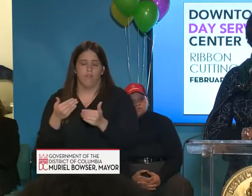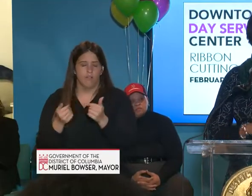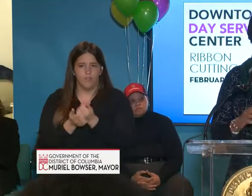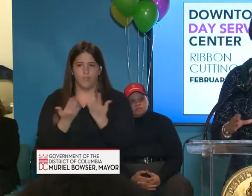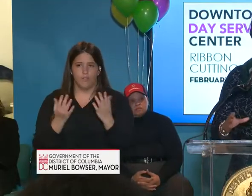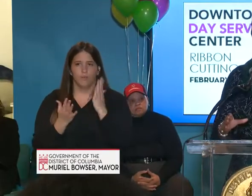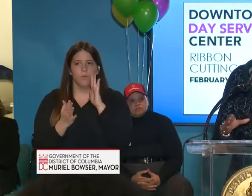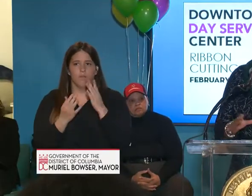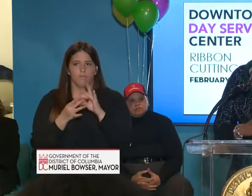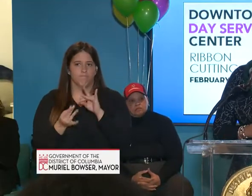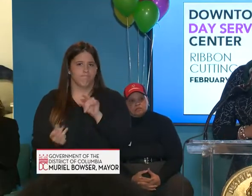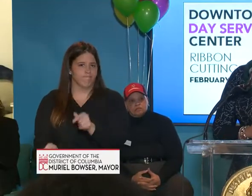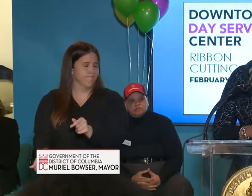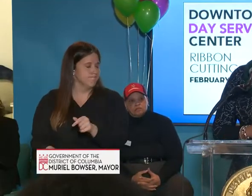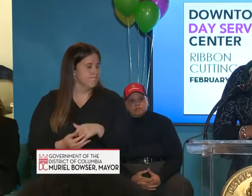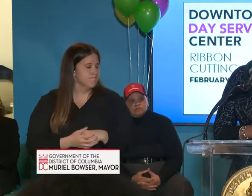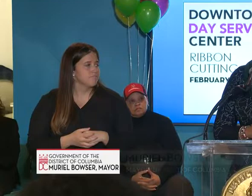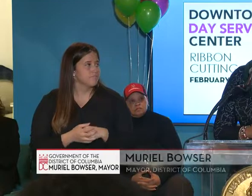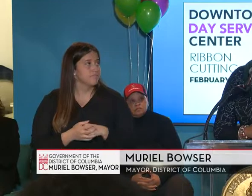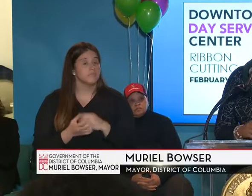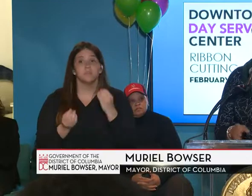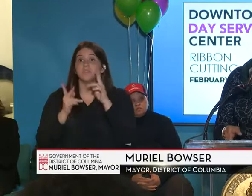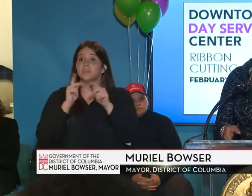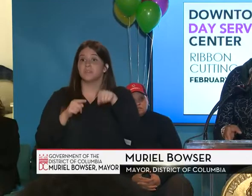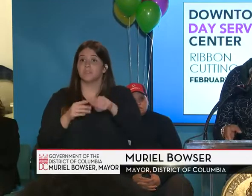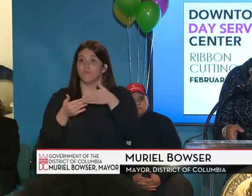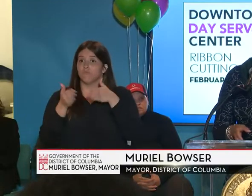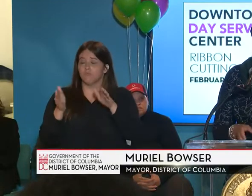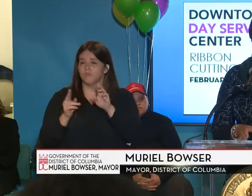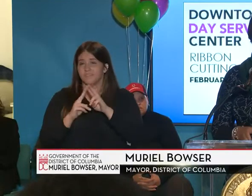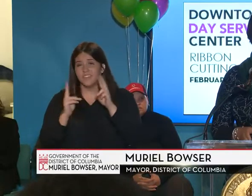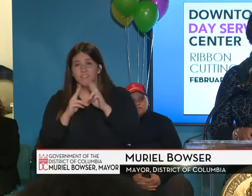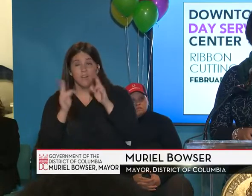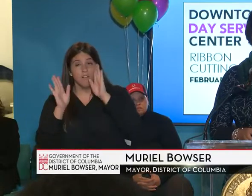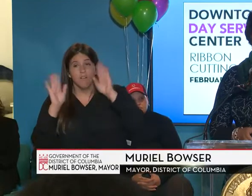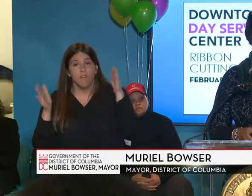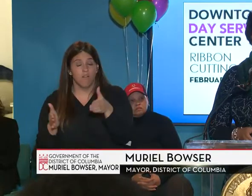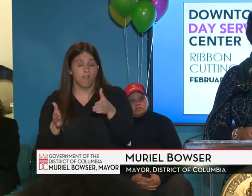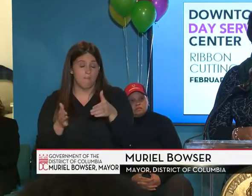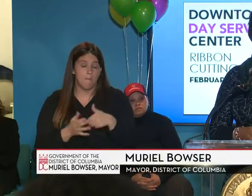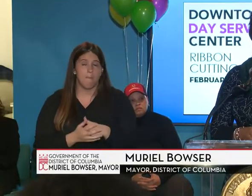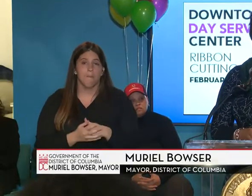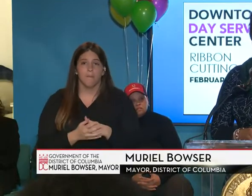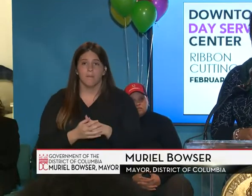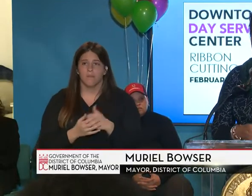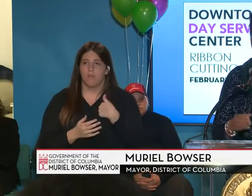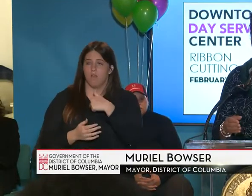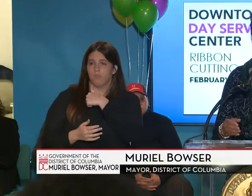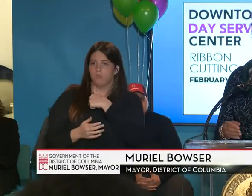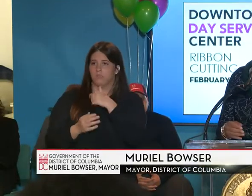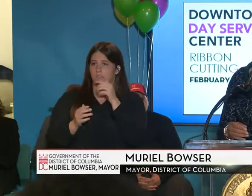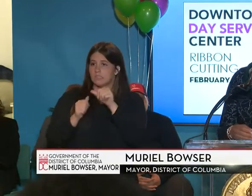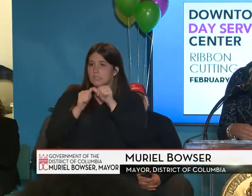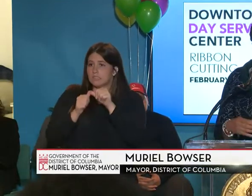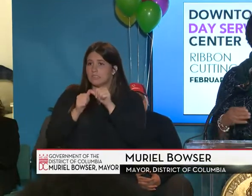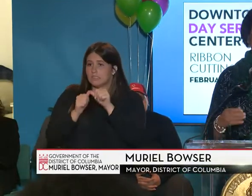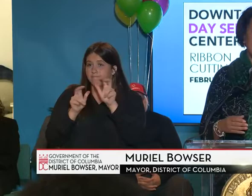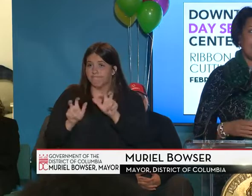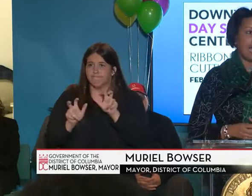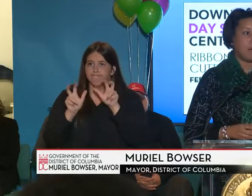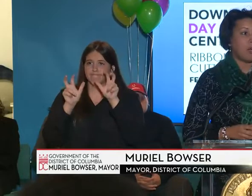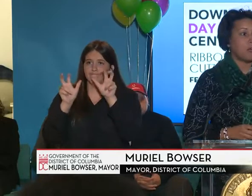have, with your help, a lot of people in this room been very focused on how we consistently